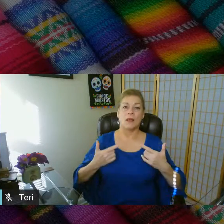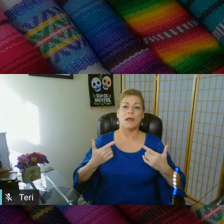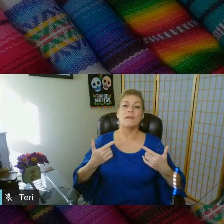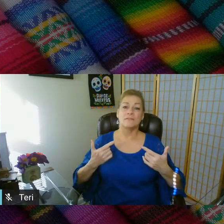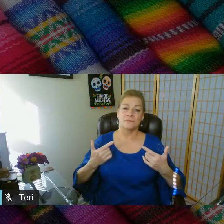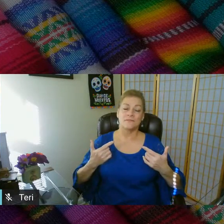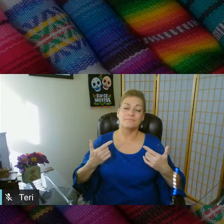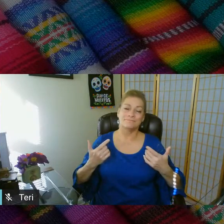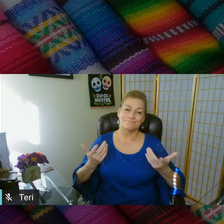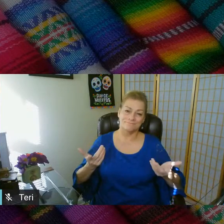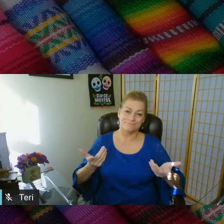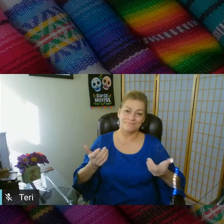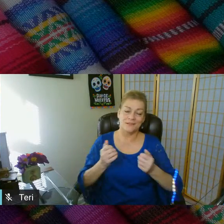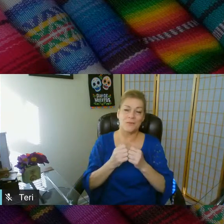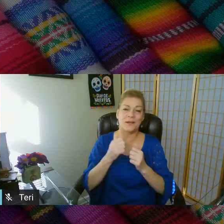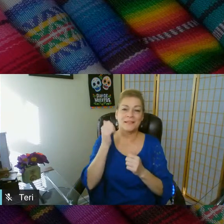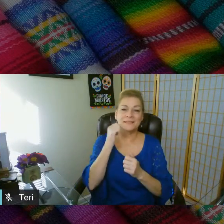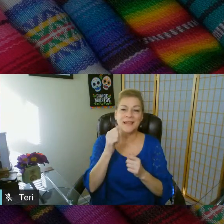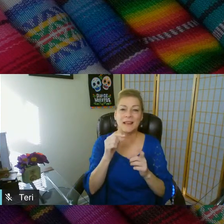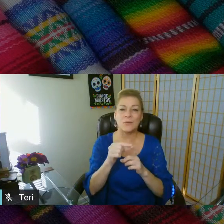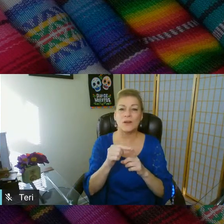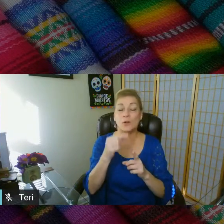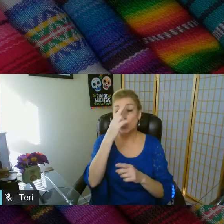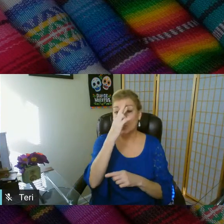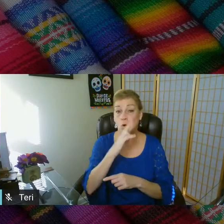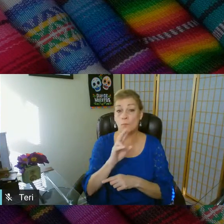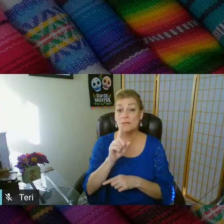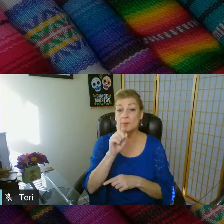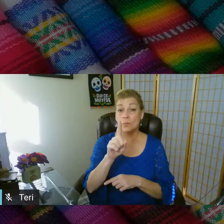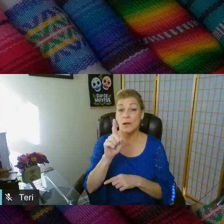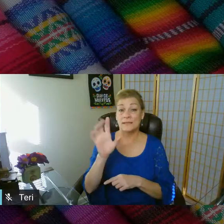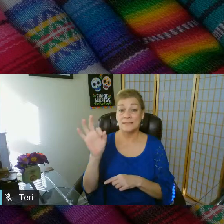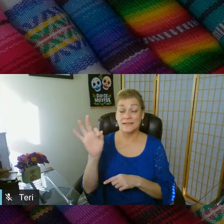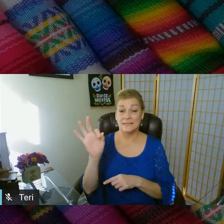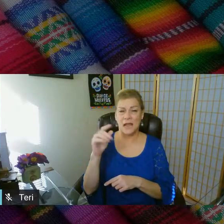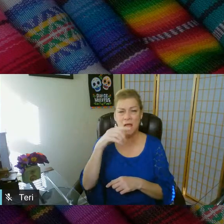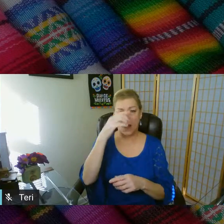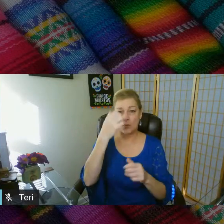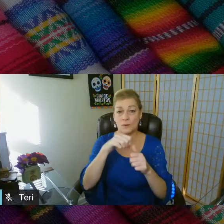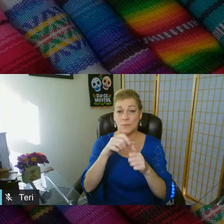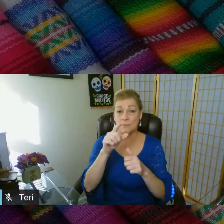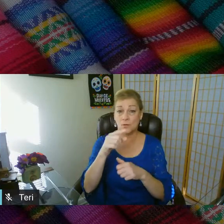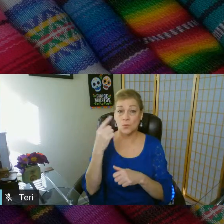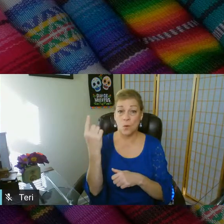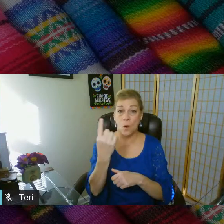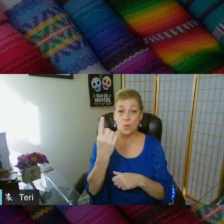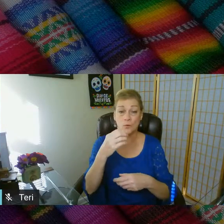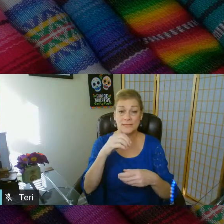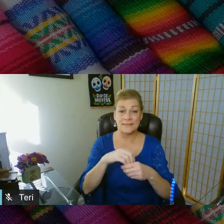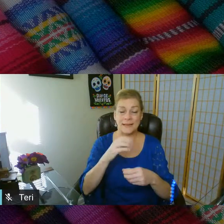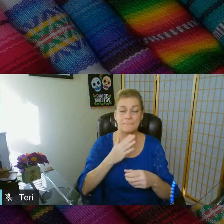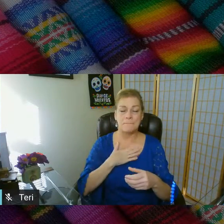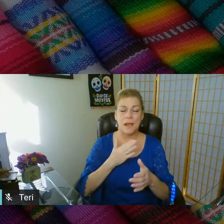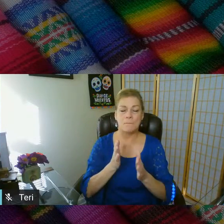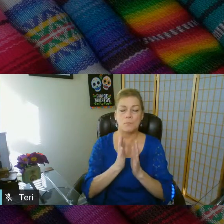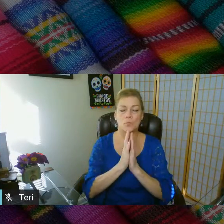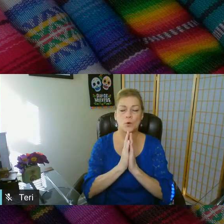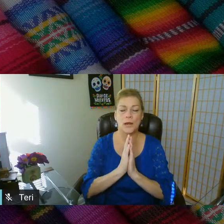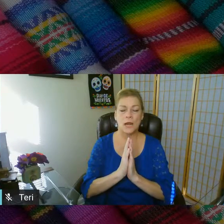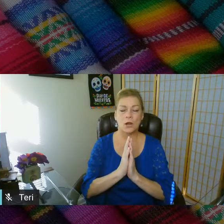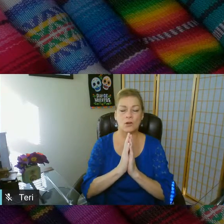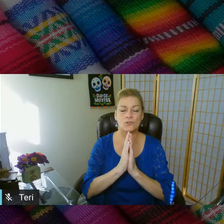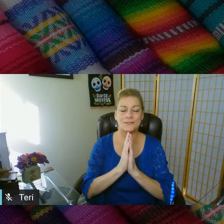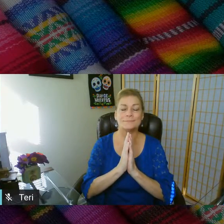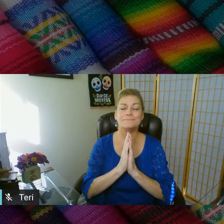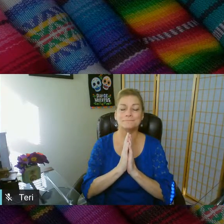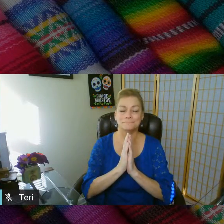that was spoken with the daily word, Romans 1:19, I remember you always in my prayers. And let that be our prayer